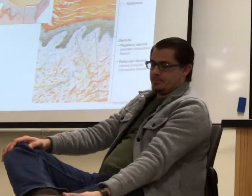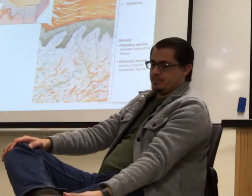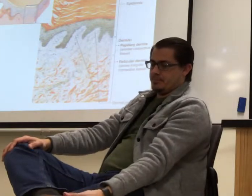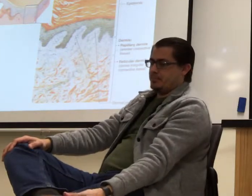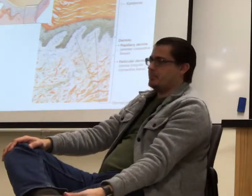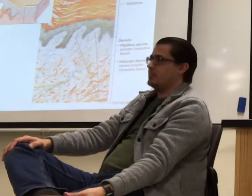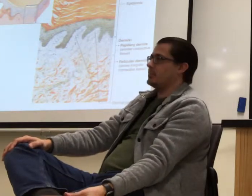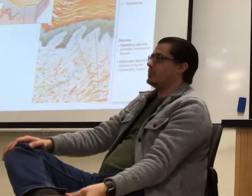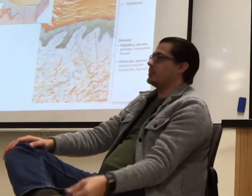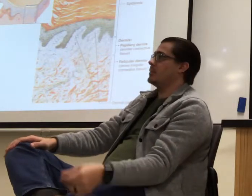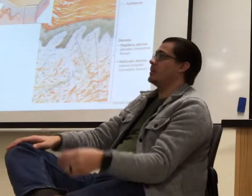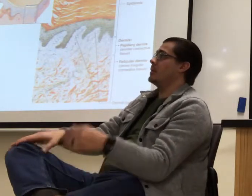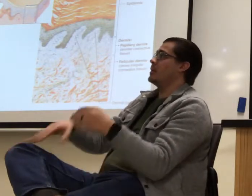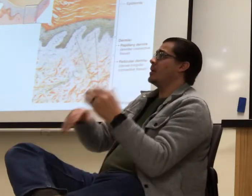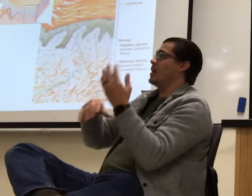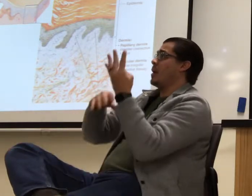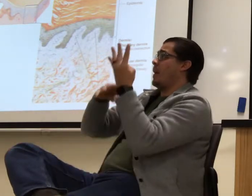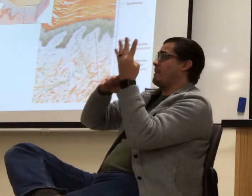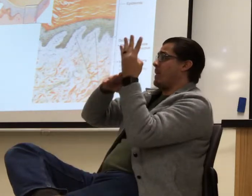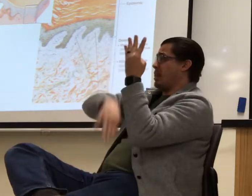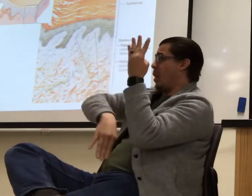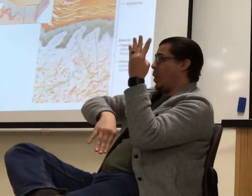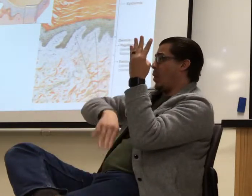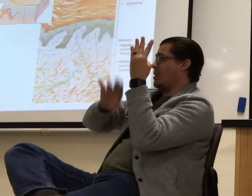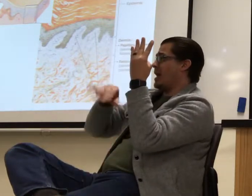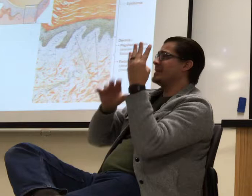was our dense irregular